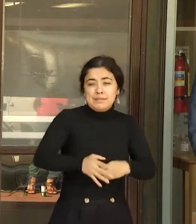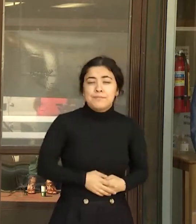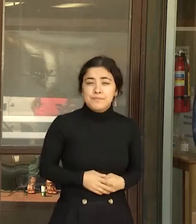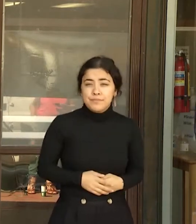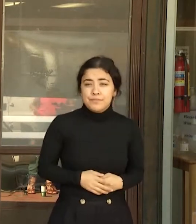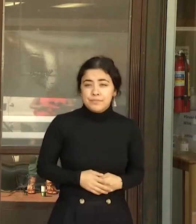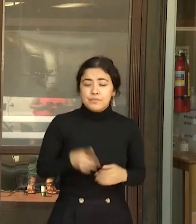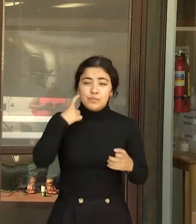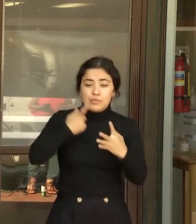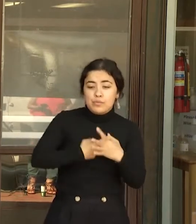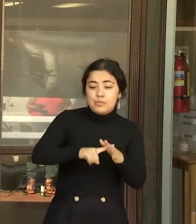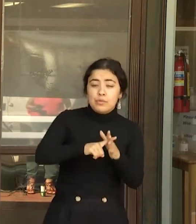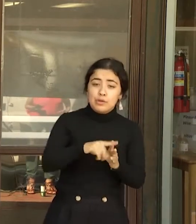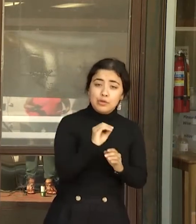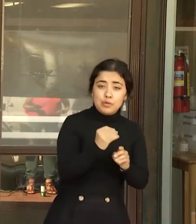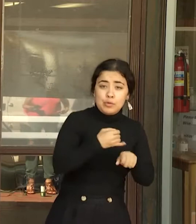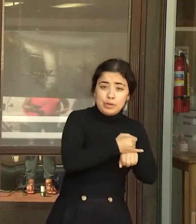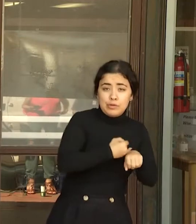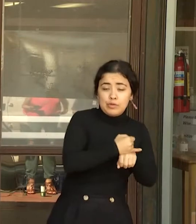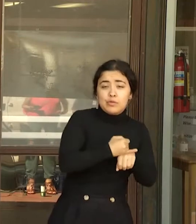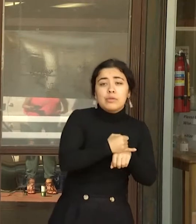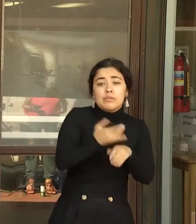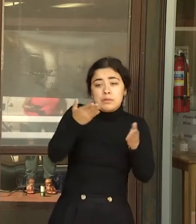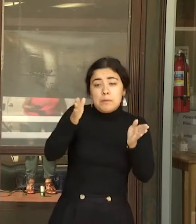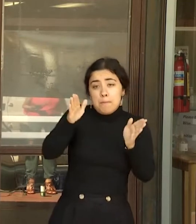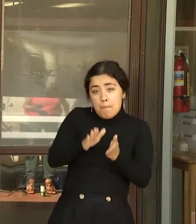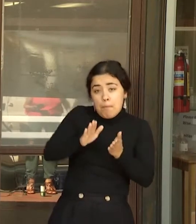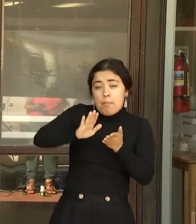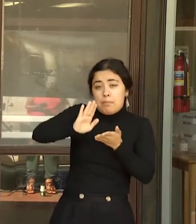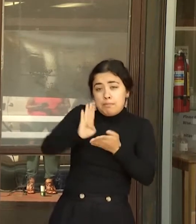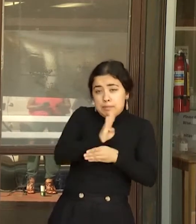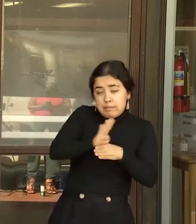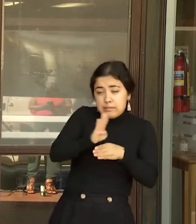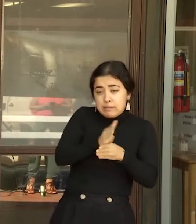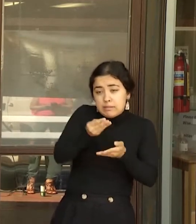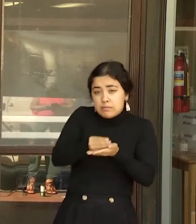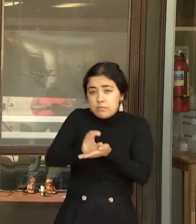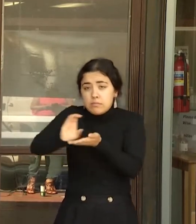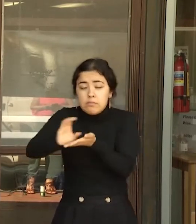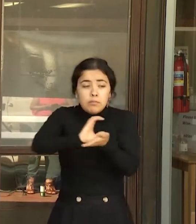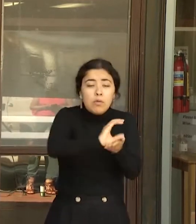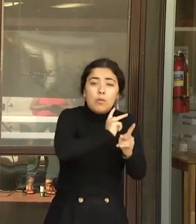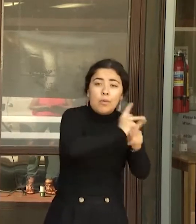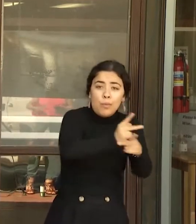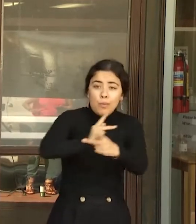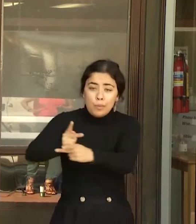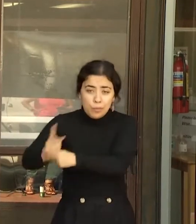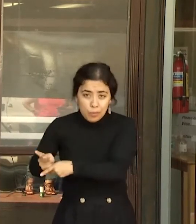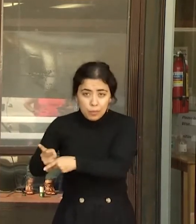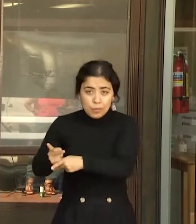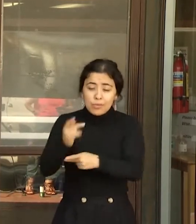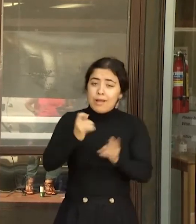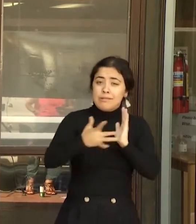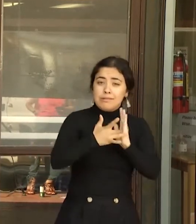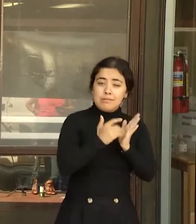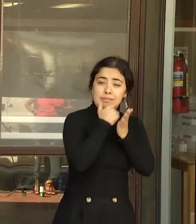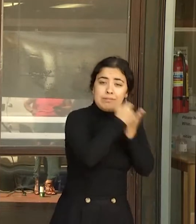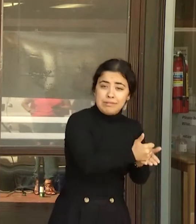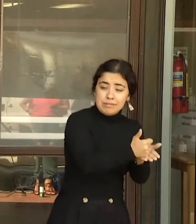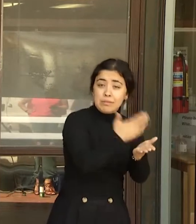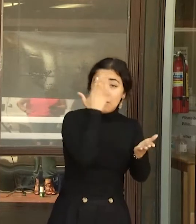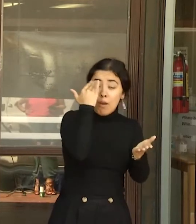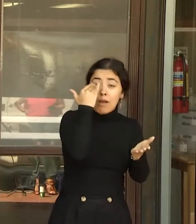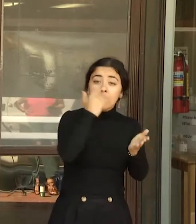zero-interest small business and gig worker loan fund and a technical assistance program to help businesses access emergency